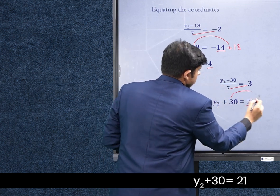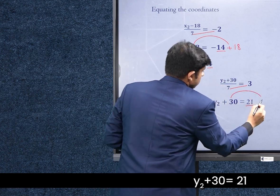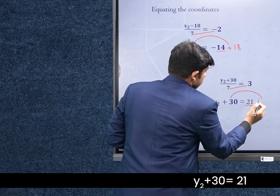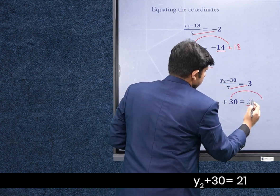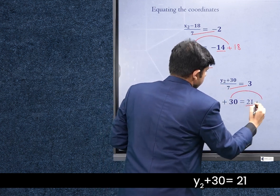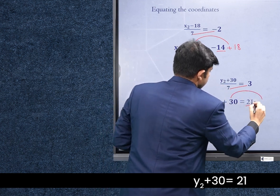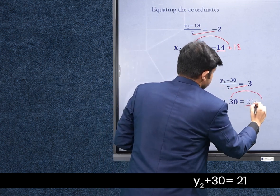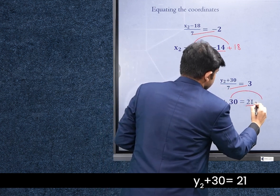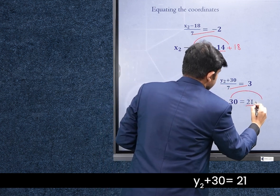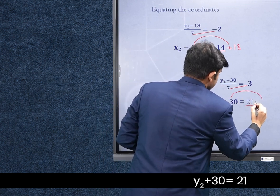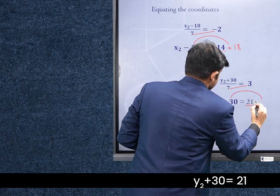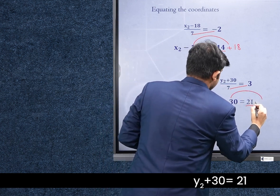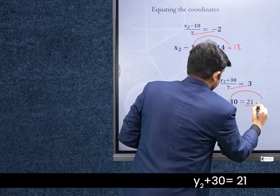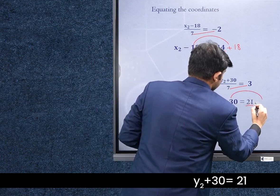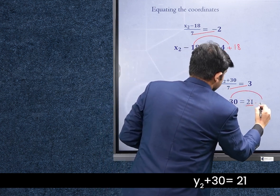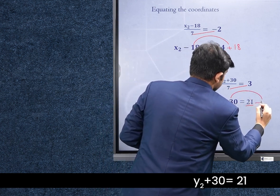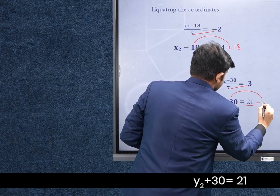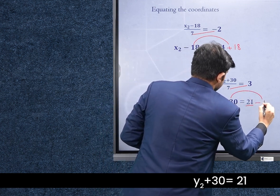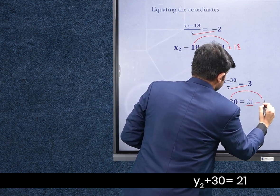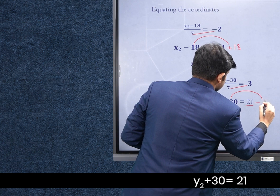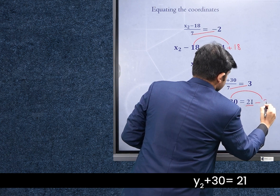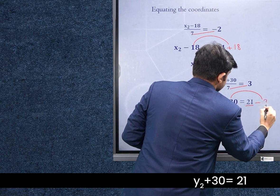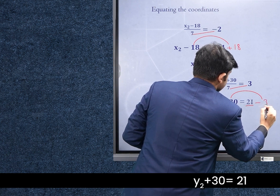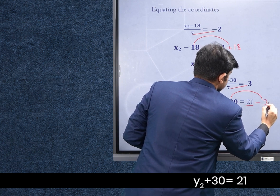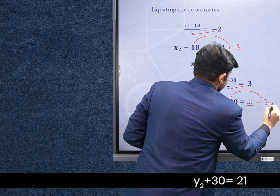y2 plus 30 is equal to 21.